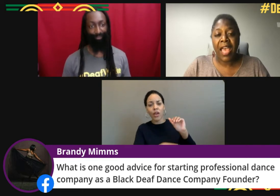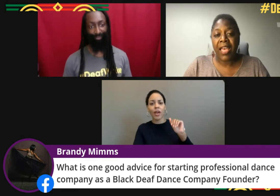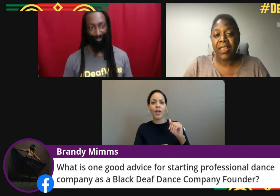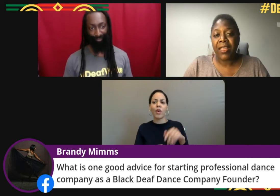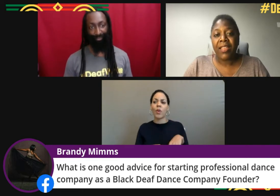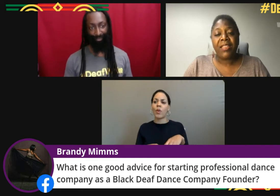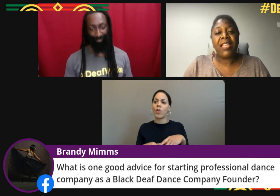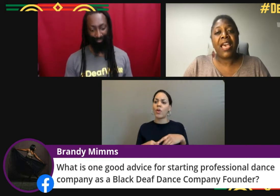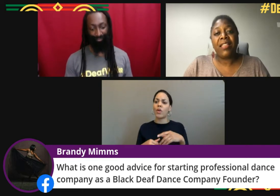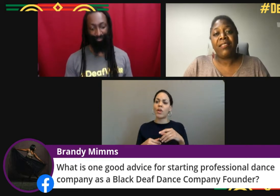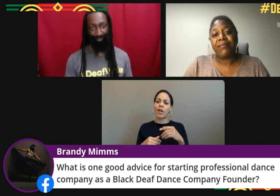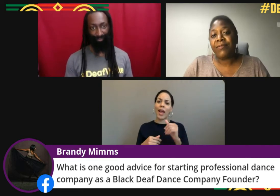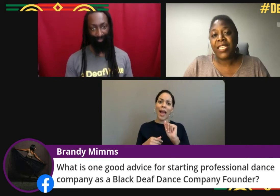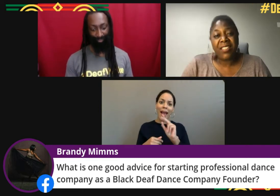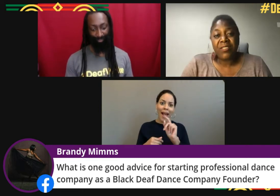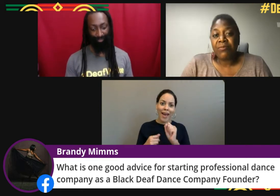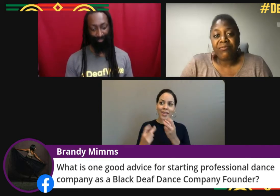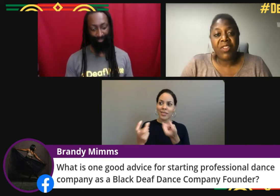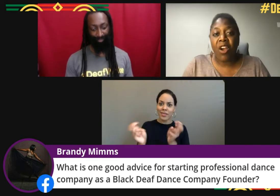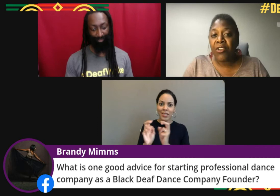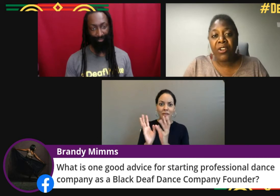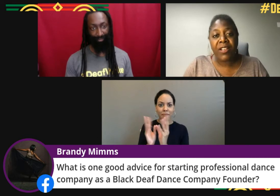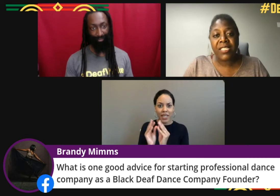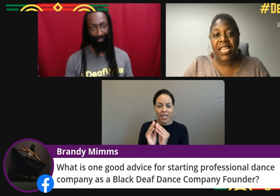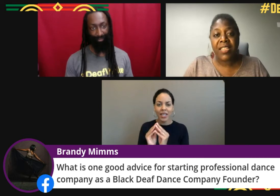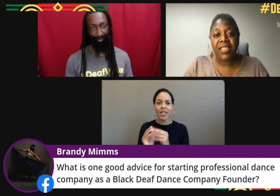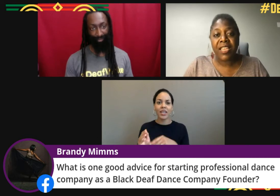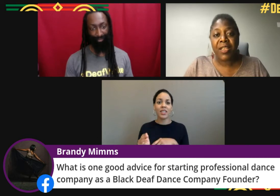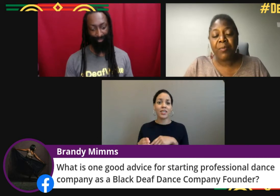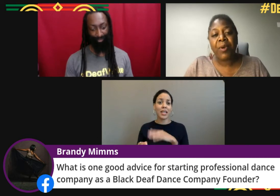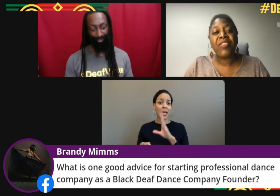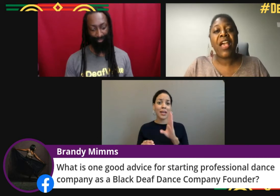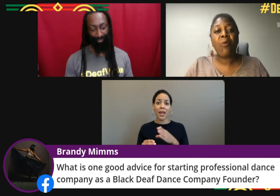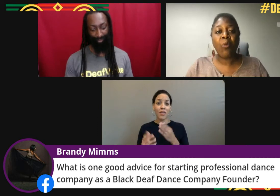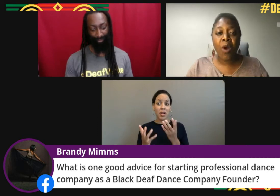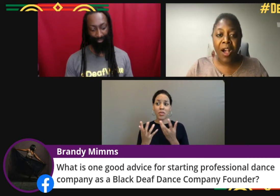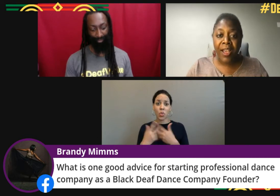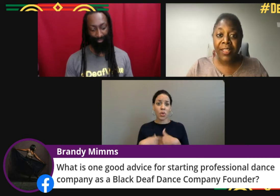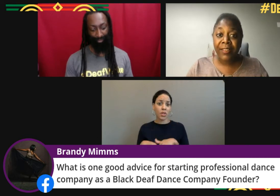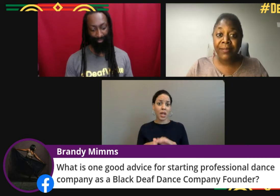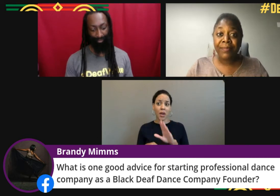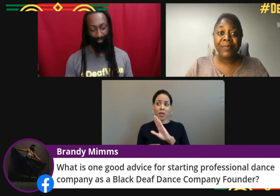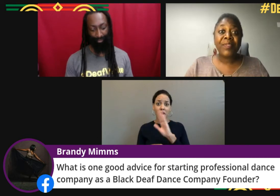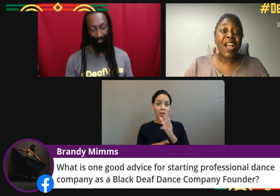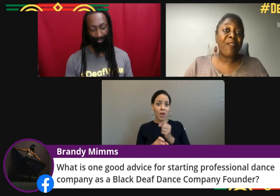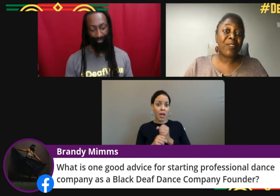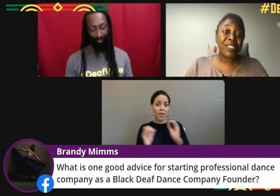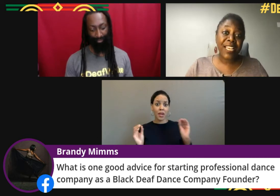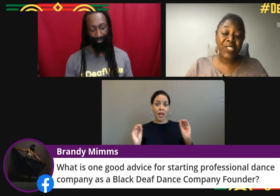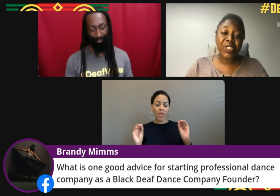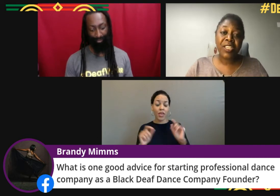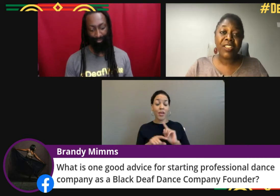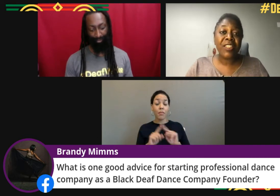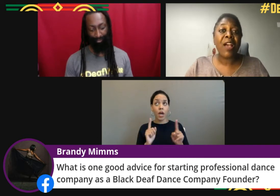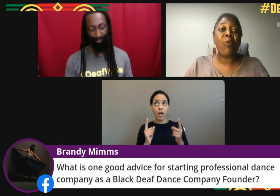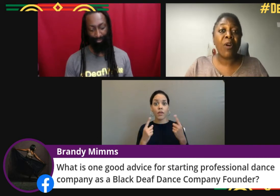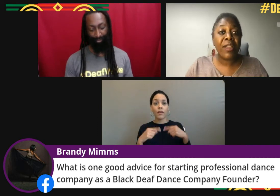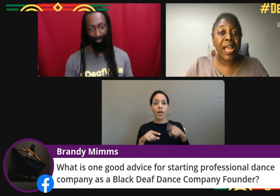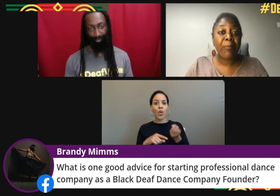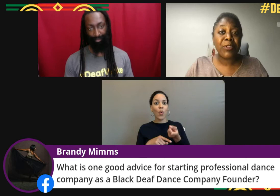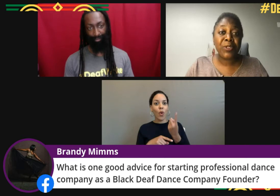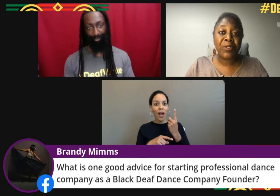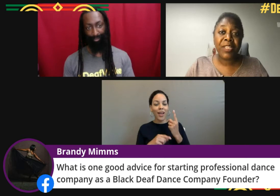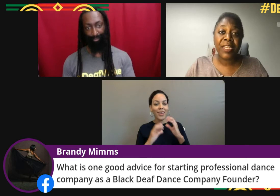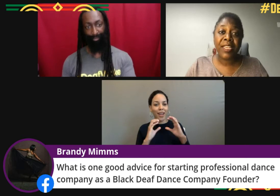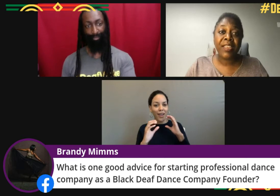have had that didn't garner us anything, but that one conversation, that